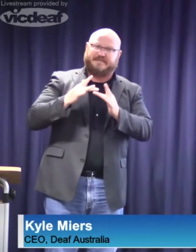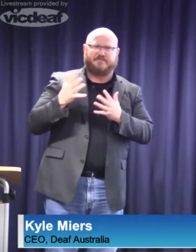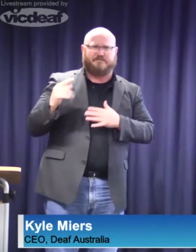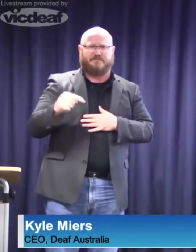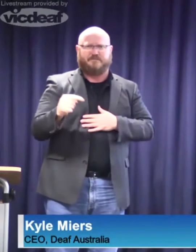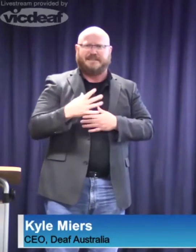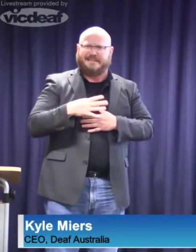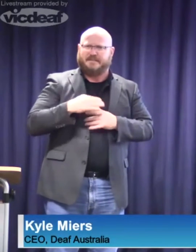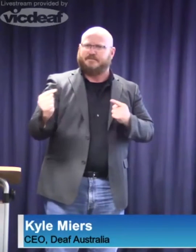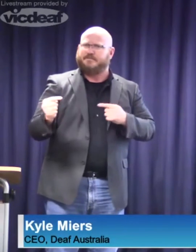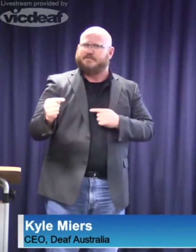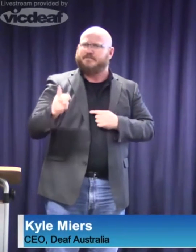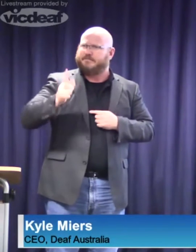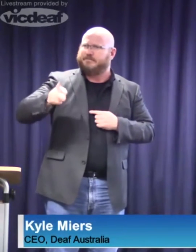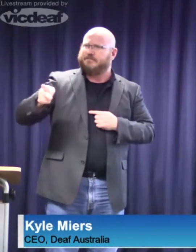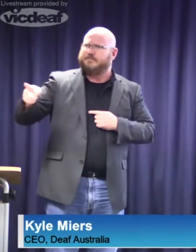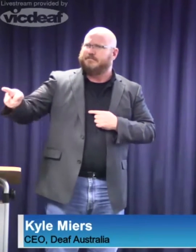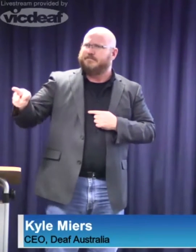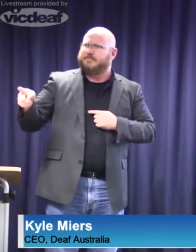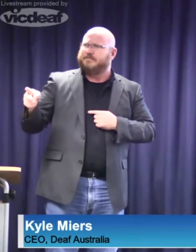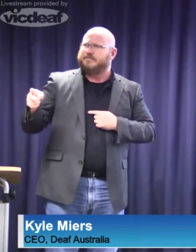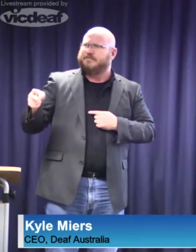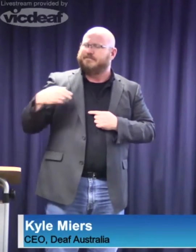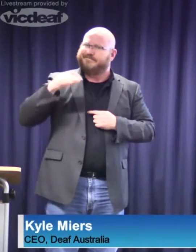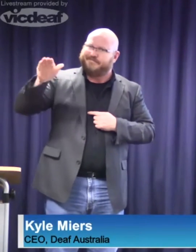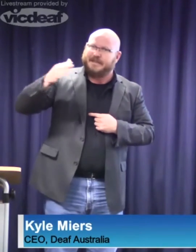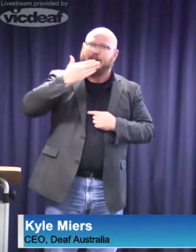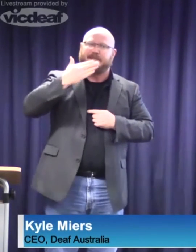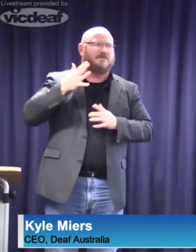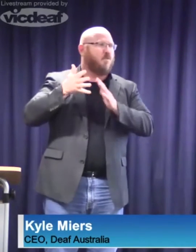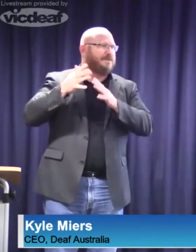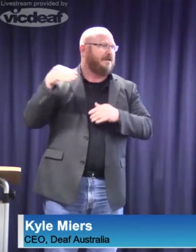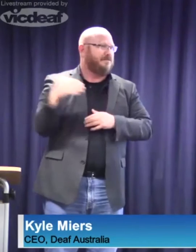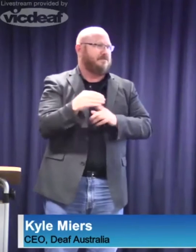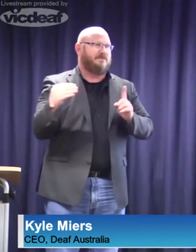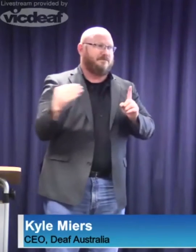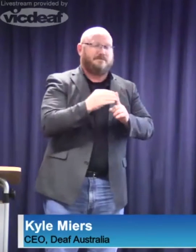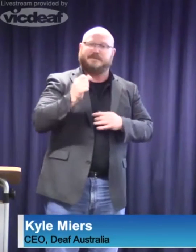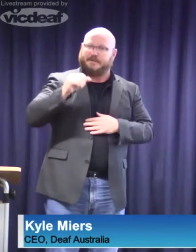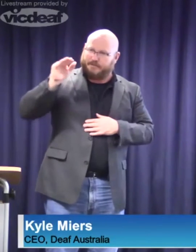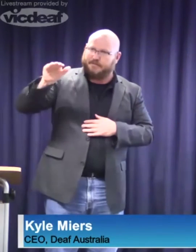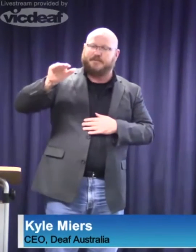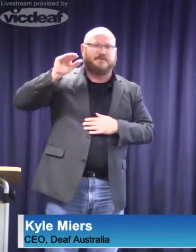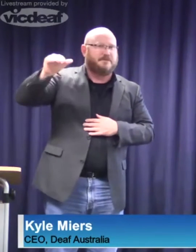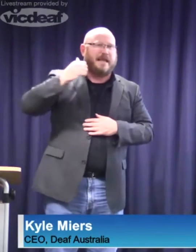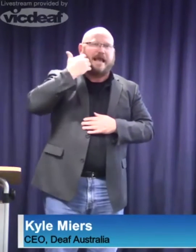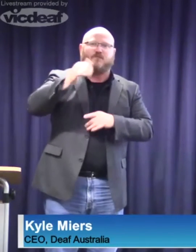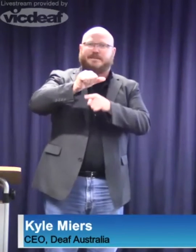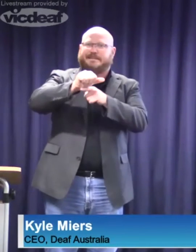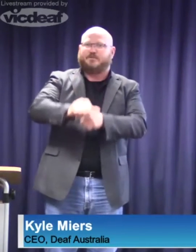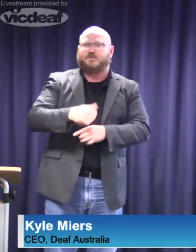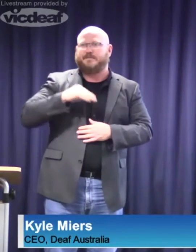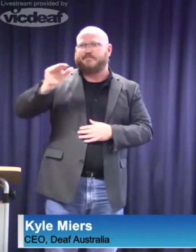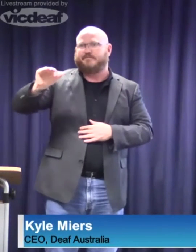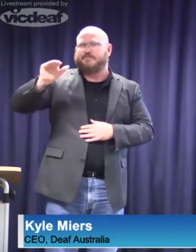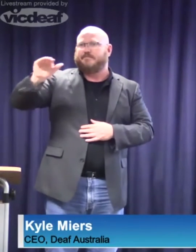disabilities. And I mentioned the lack of Auslan videos on their website. And I've constantly asked them time